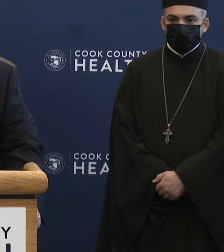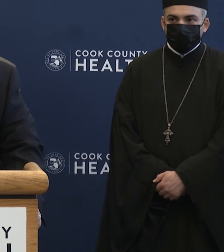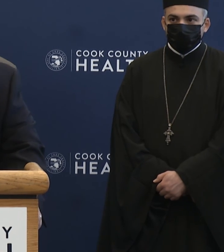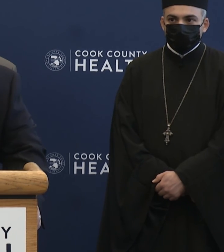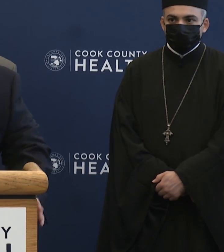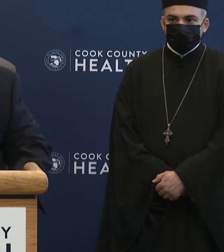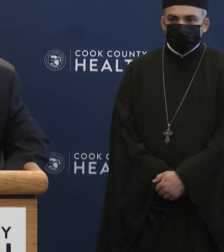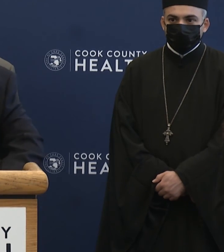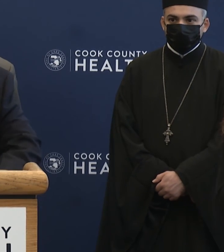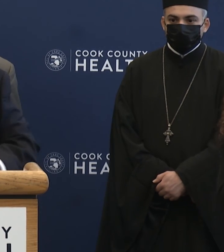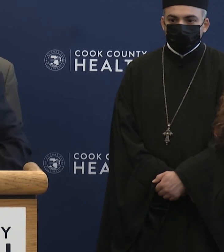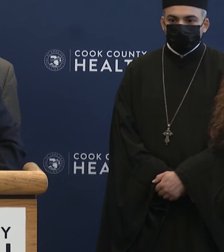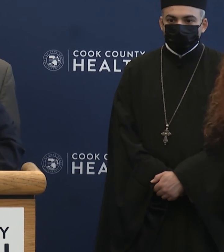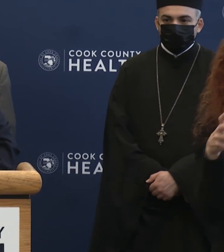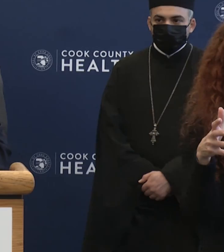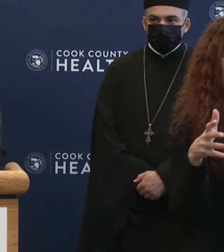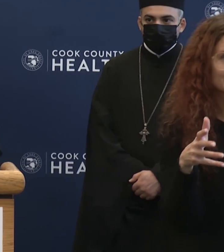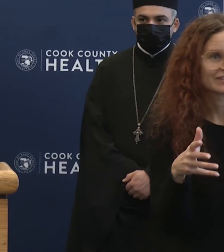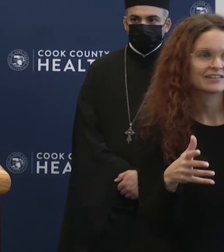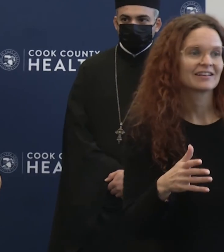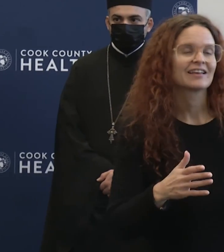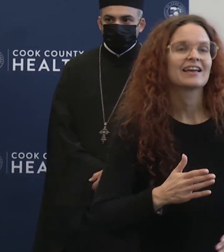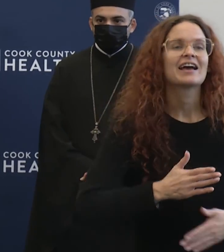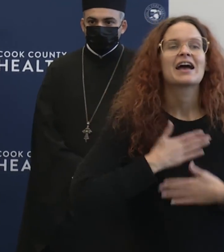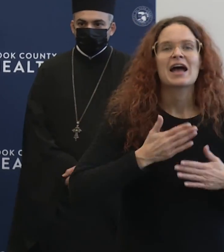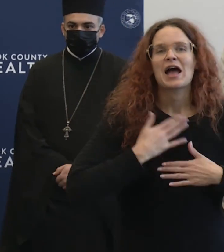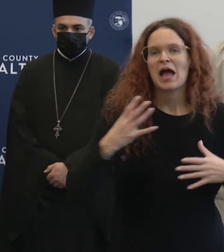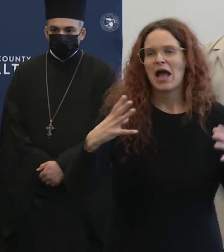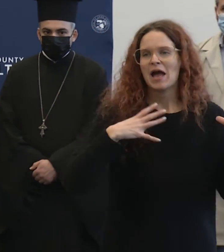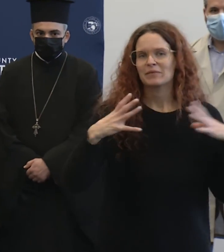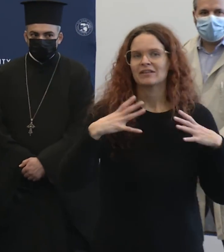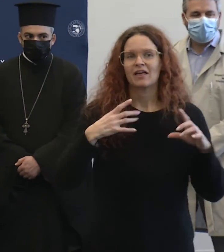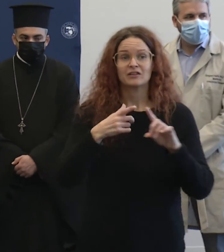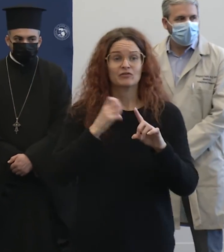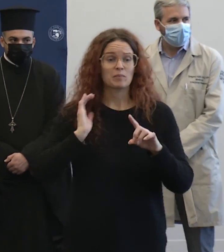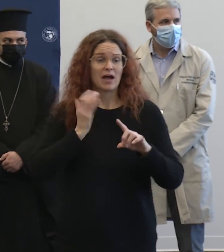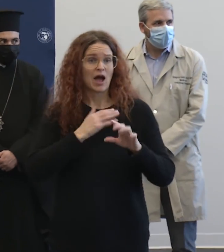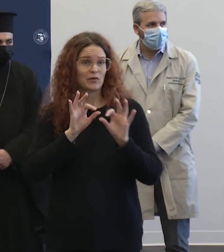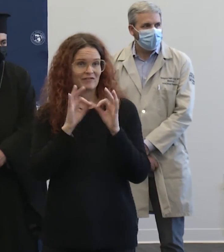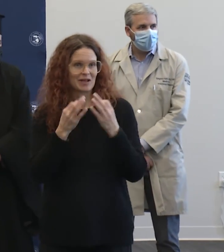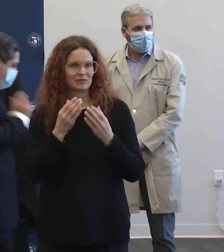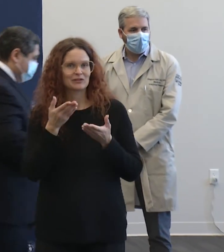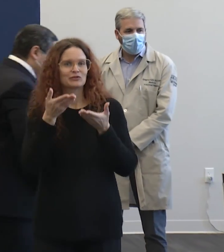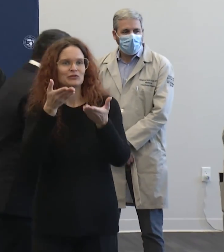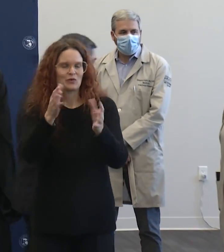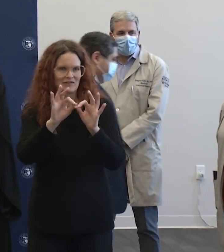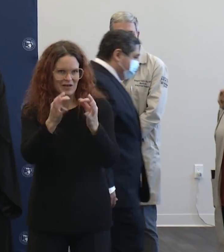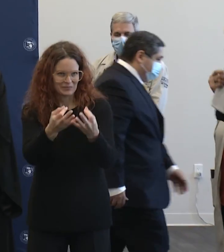COVID-19. Thank you so much and wish you very, very happy holidays from our family to yours.